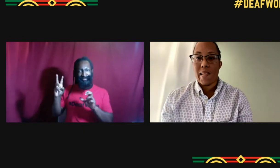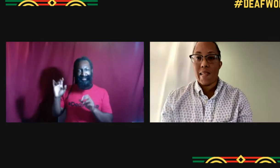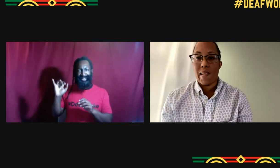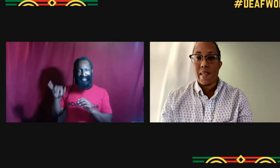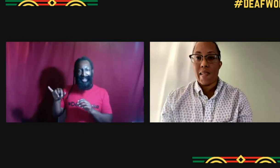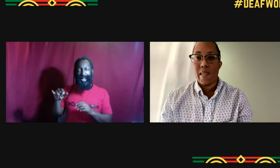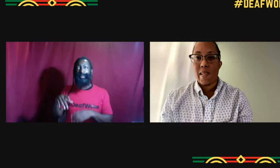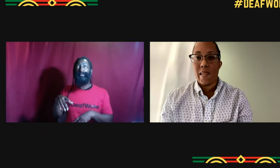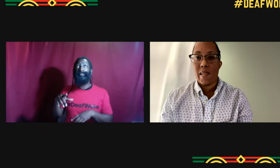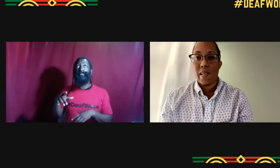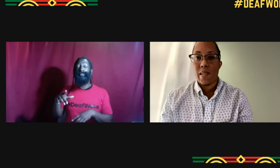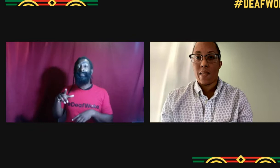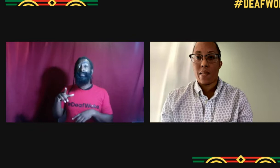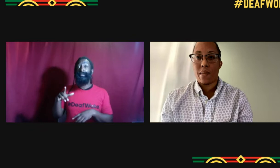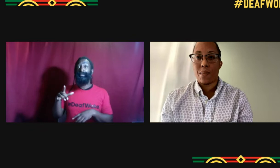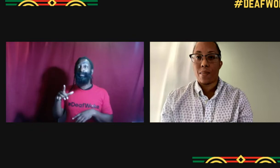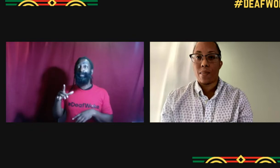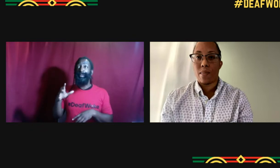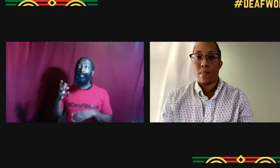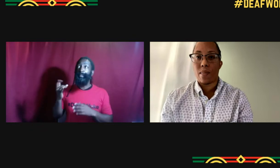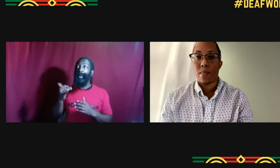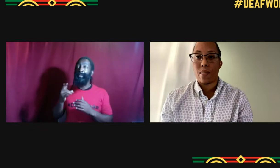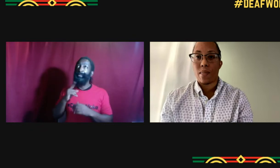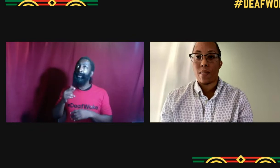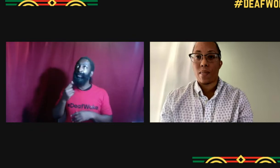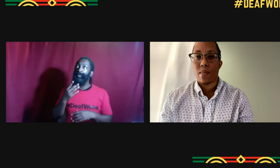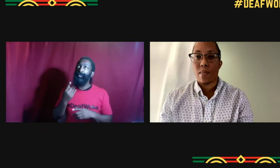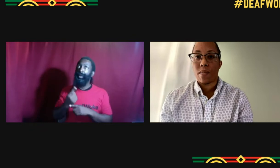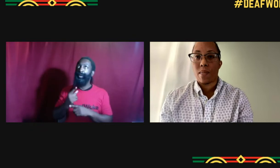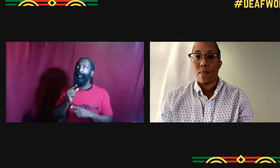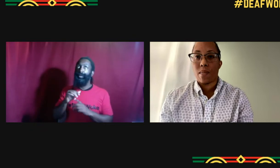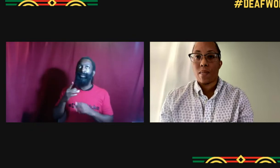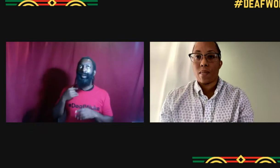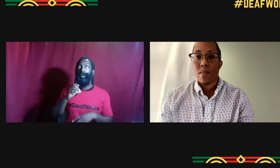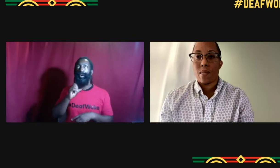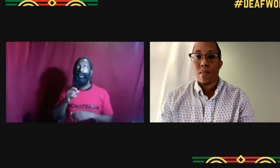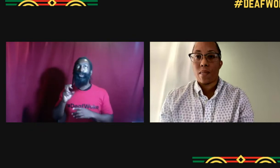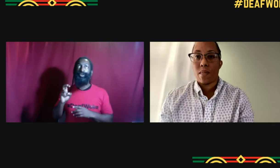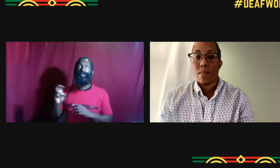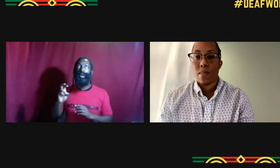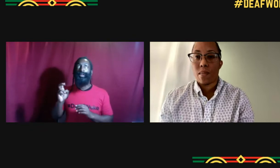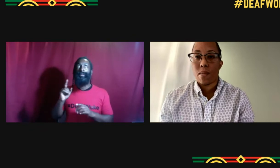you know, one journey compared to another journey.